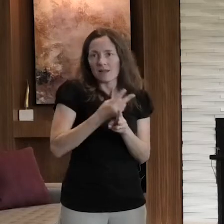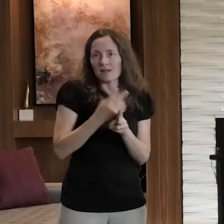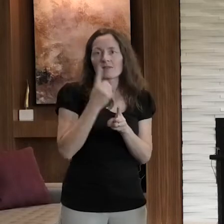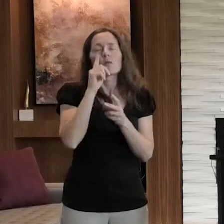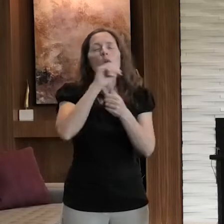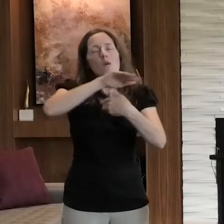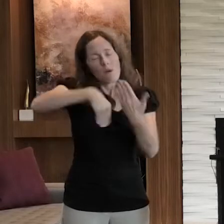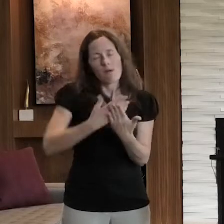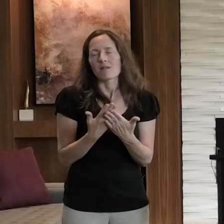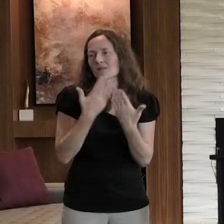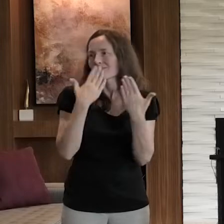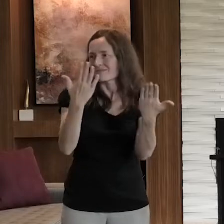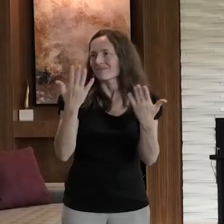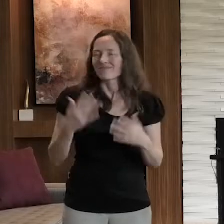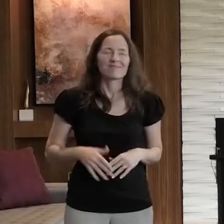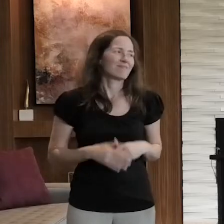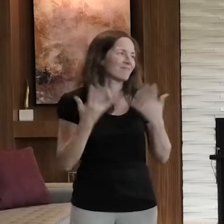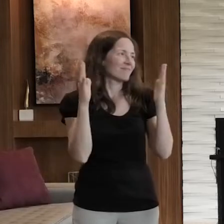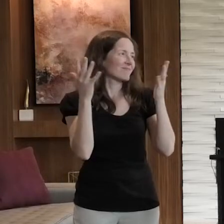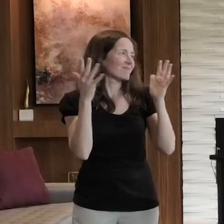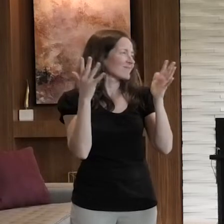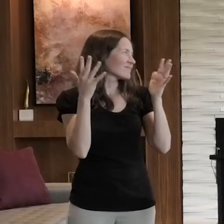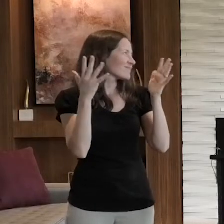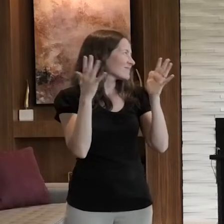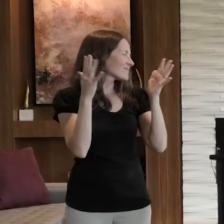So thank you all.